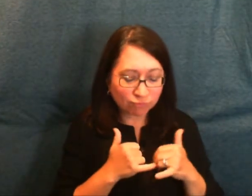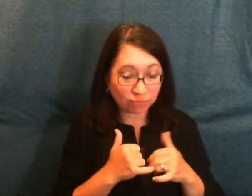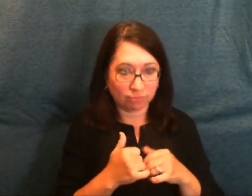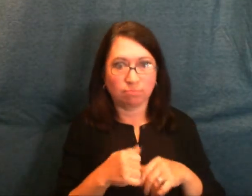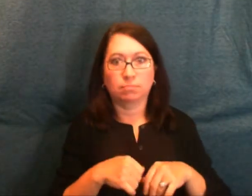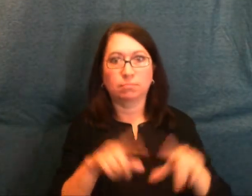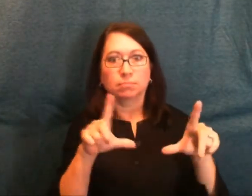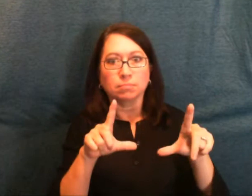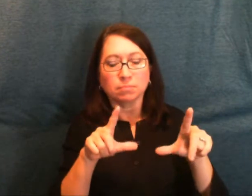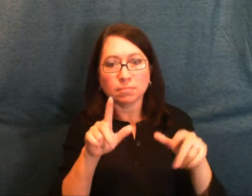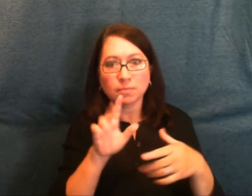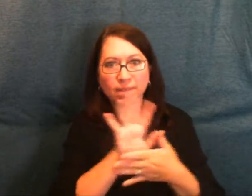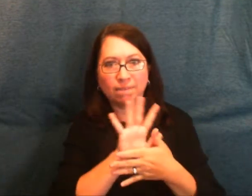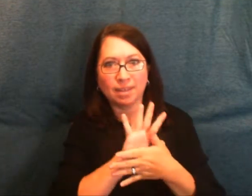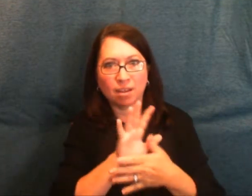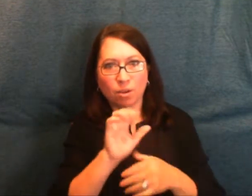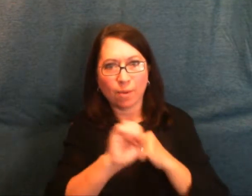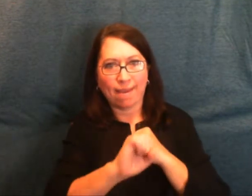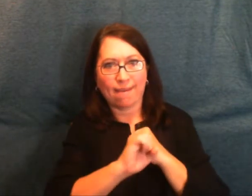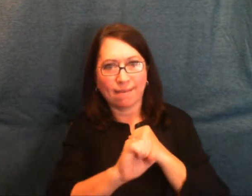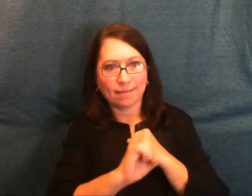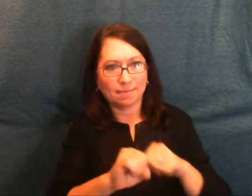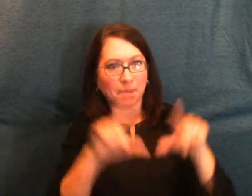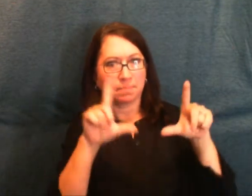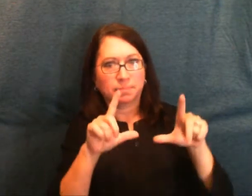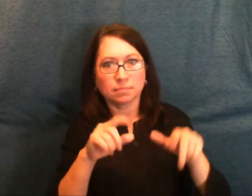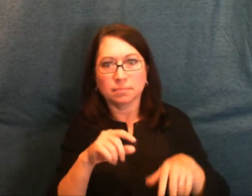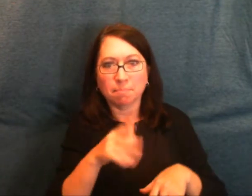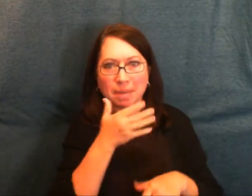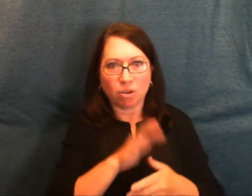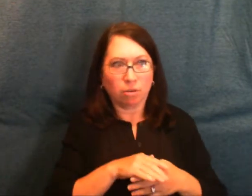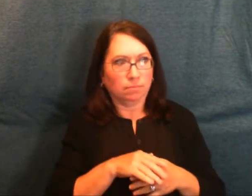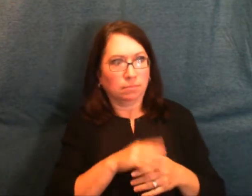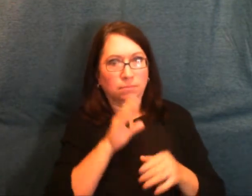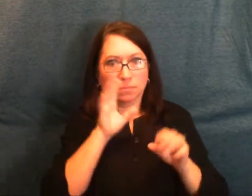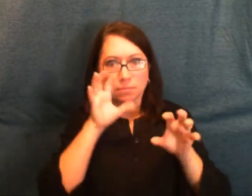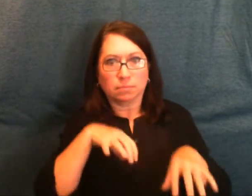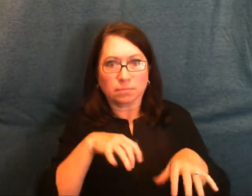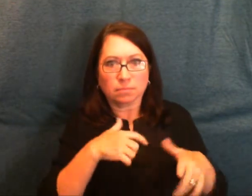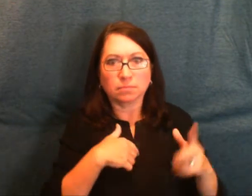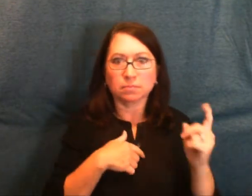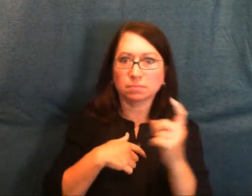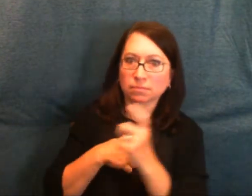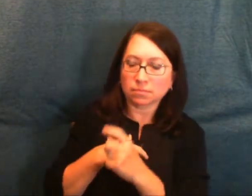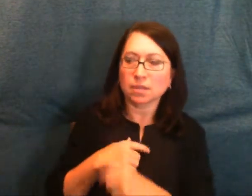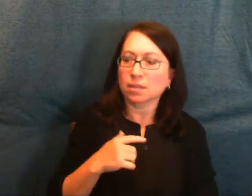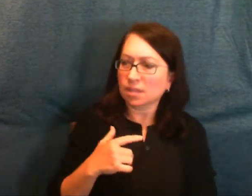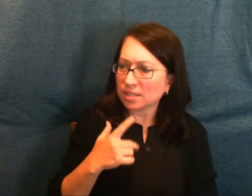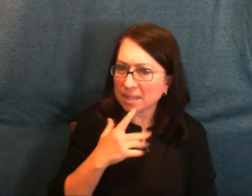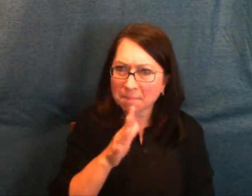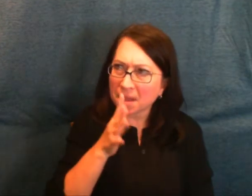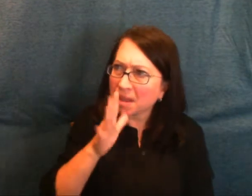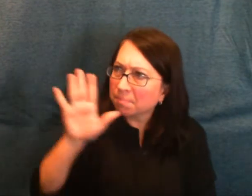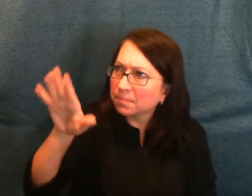inappropriate. And she brings it to my attention, thank goodness. And we talked about it why it wasn't okay.